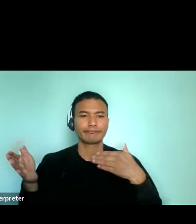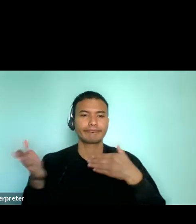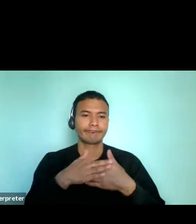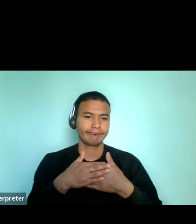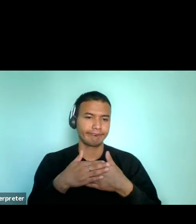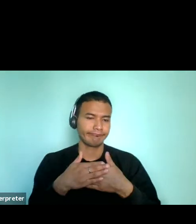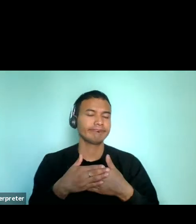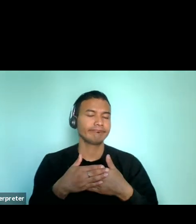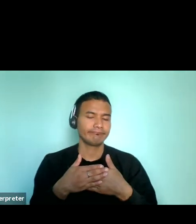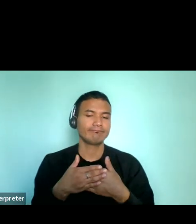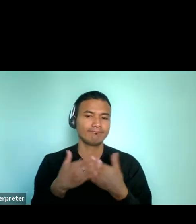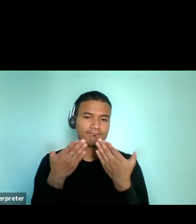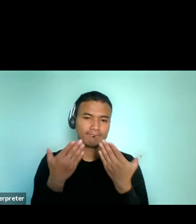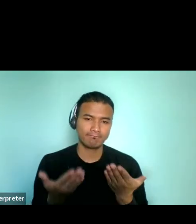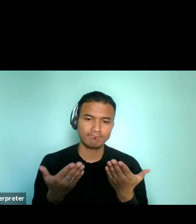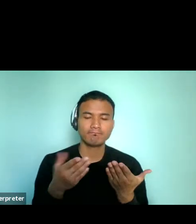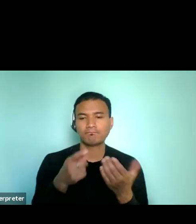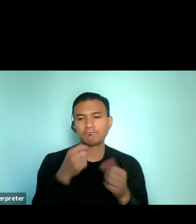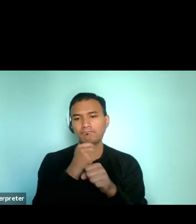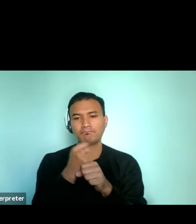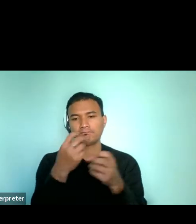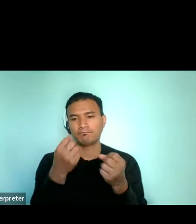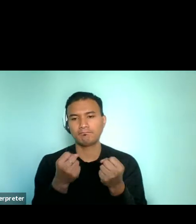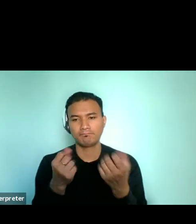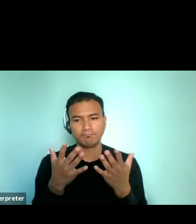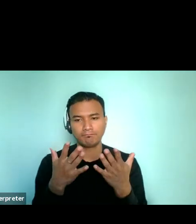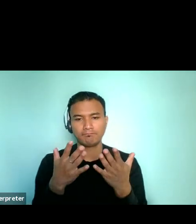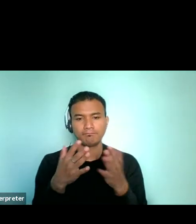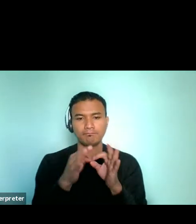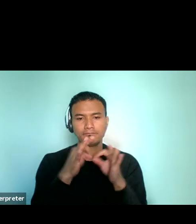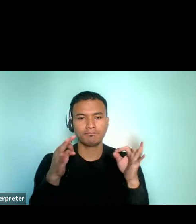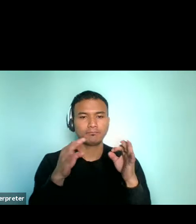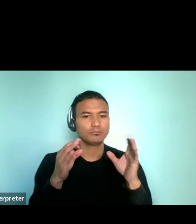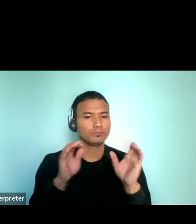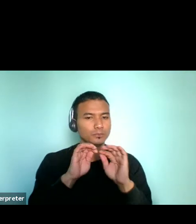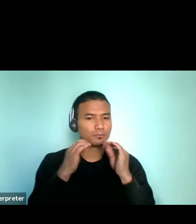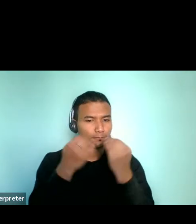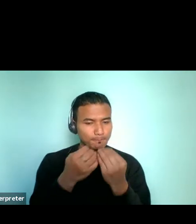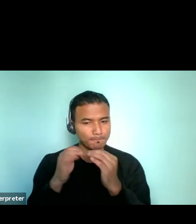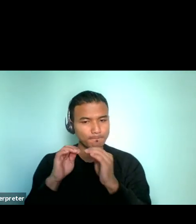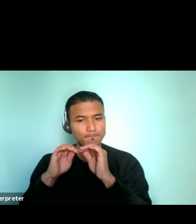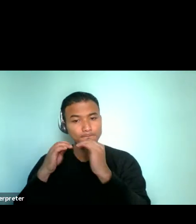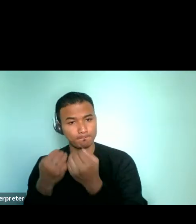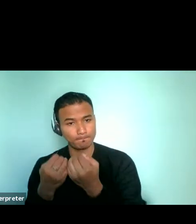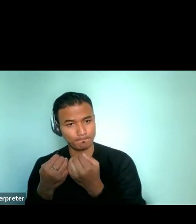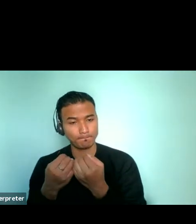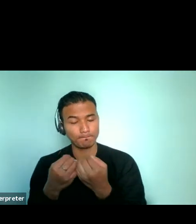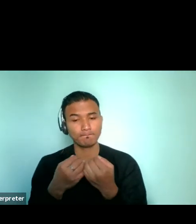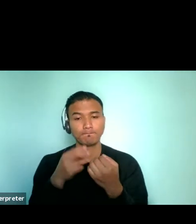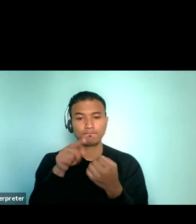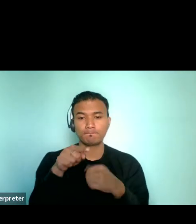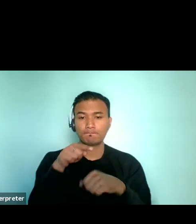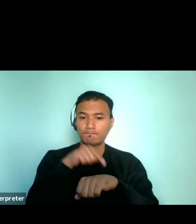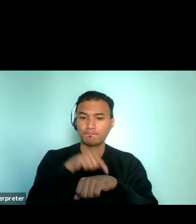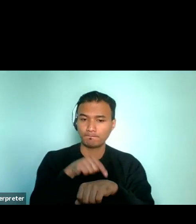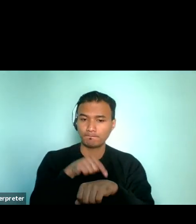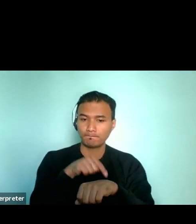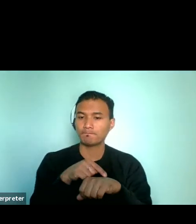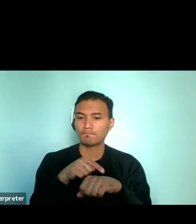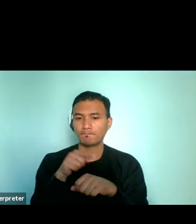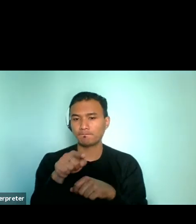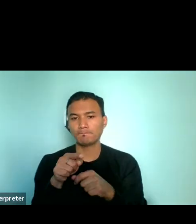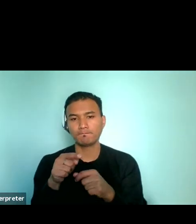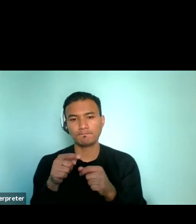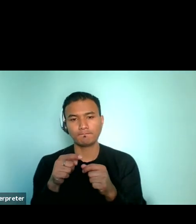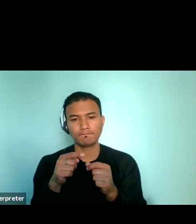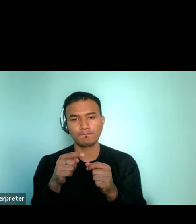So yeah, they were unemployed and returned back to the community. At the same time, yeah, they could not have